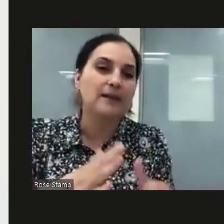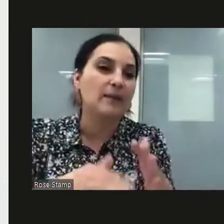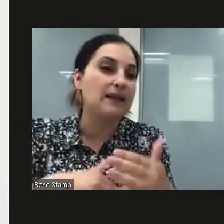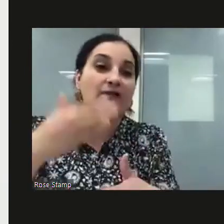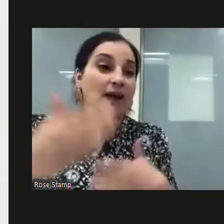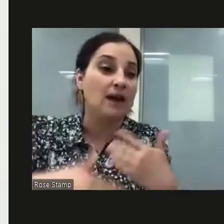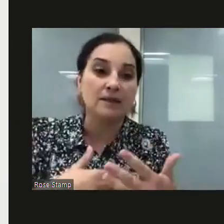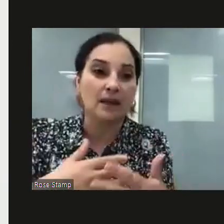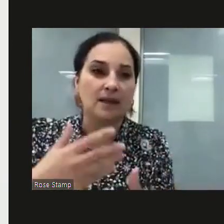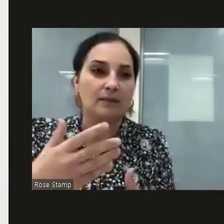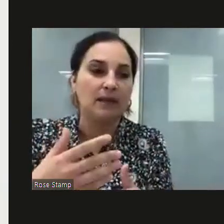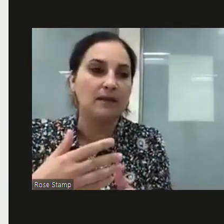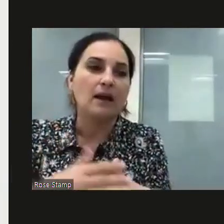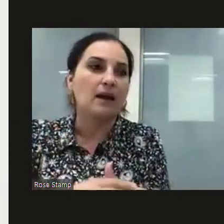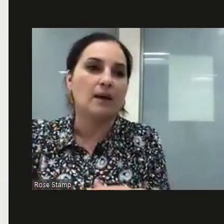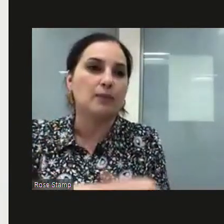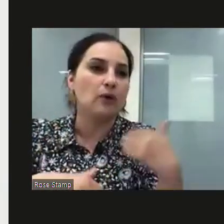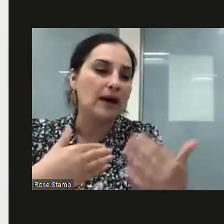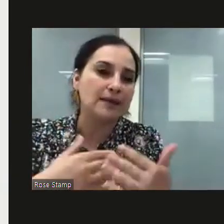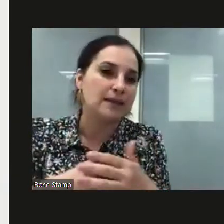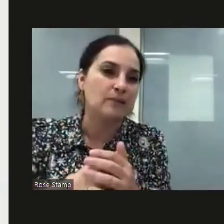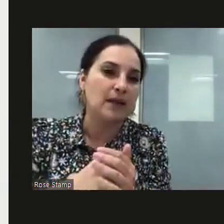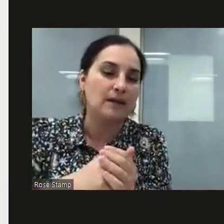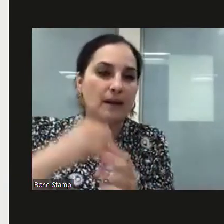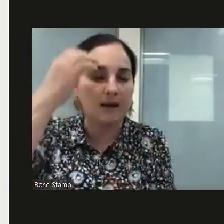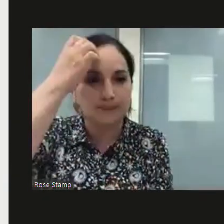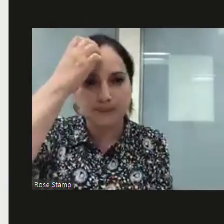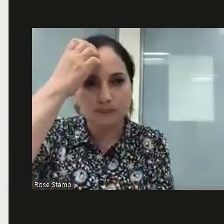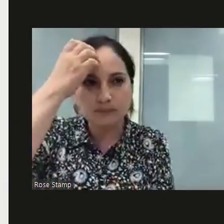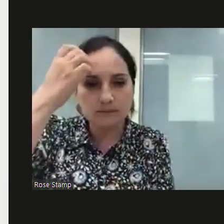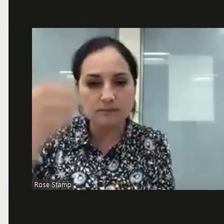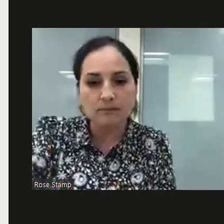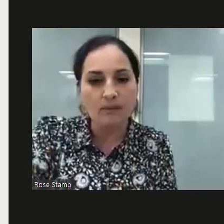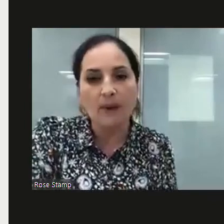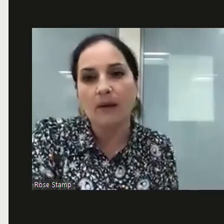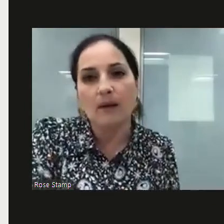mean advance, it can mean progress, it can mean